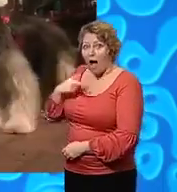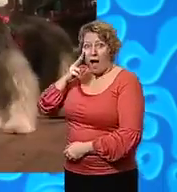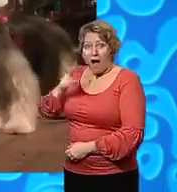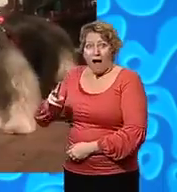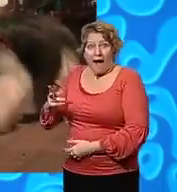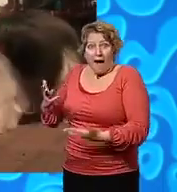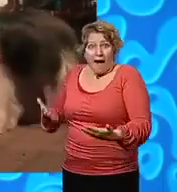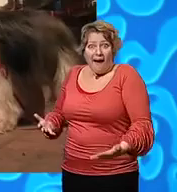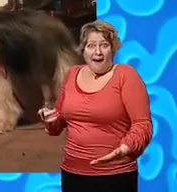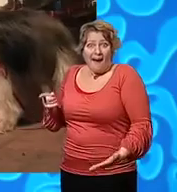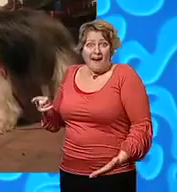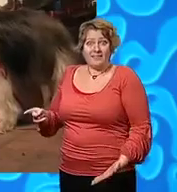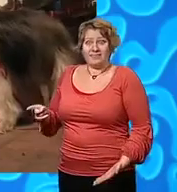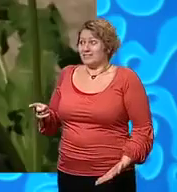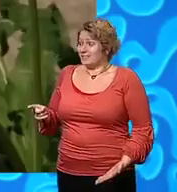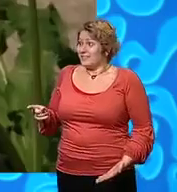found today.